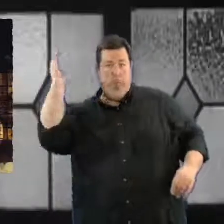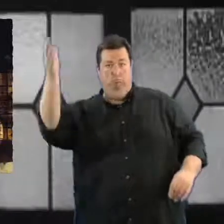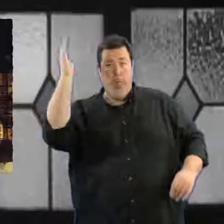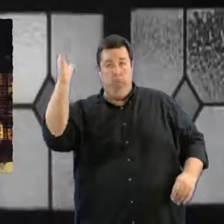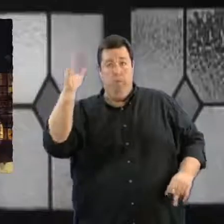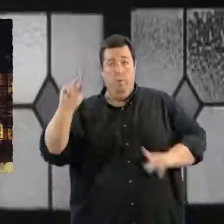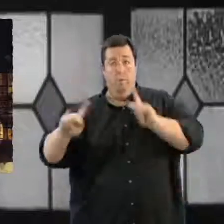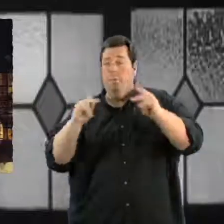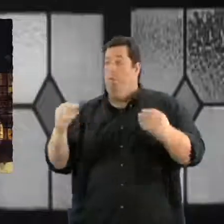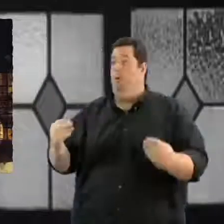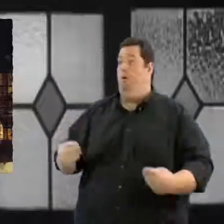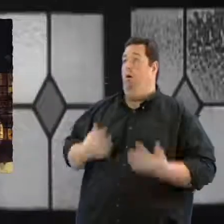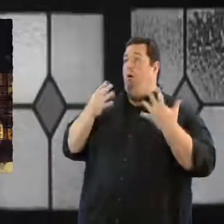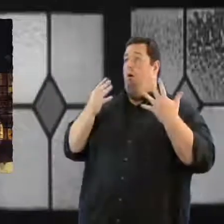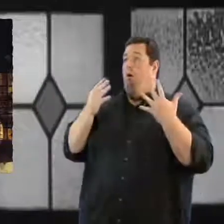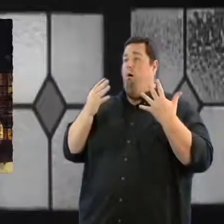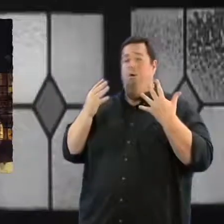His big words are alive today.